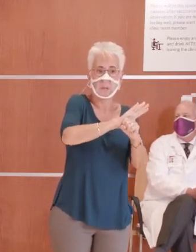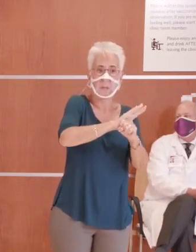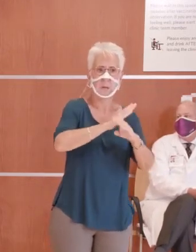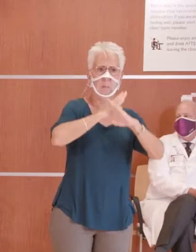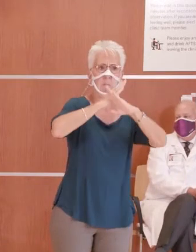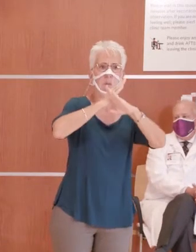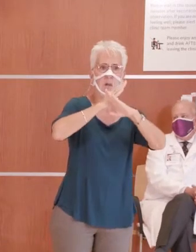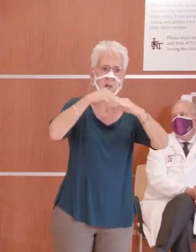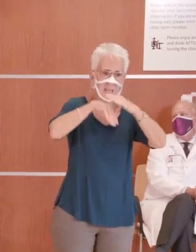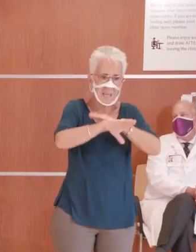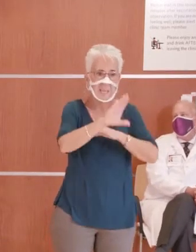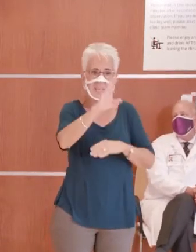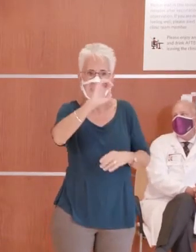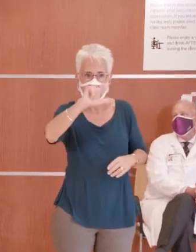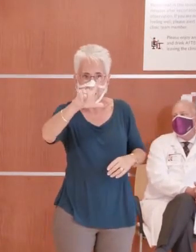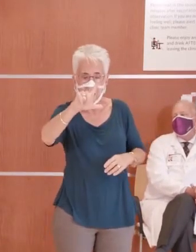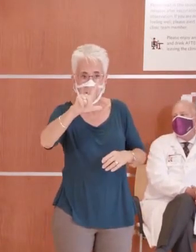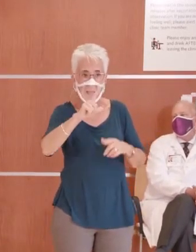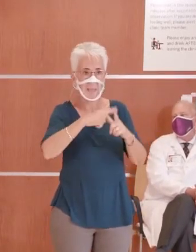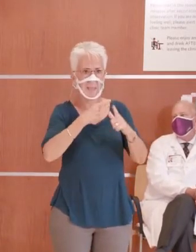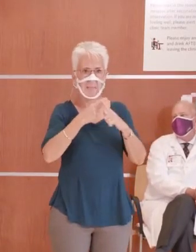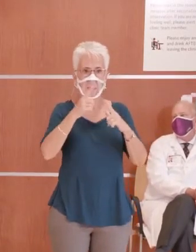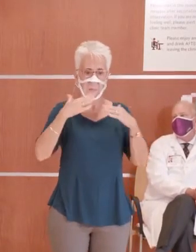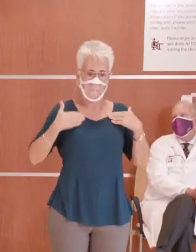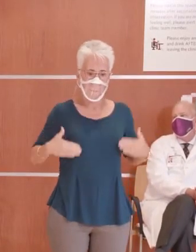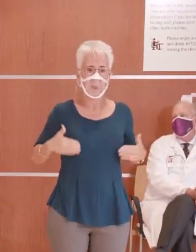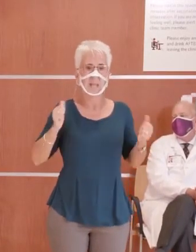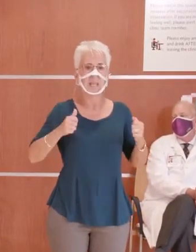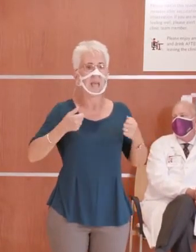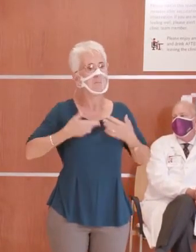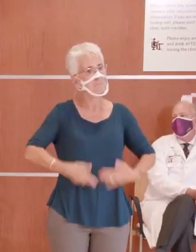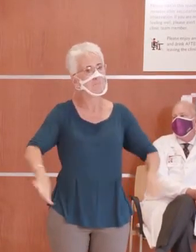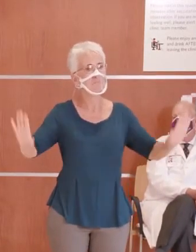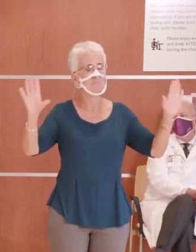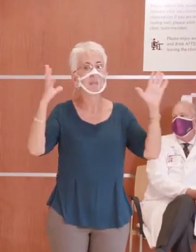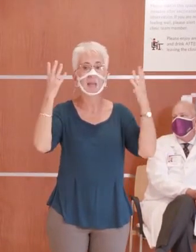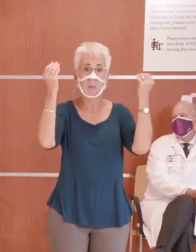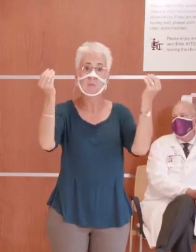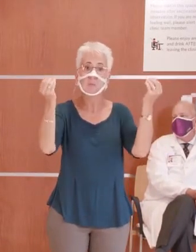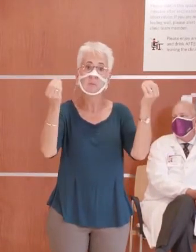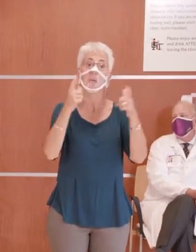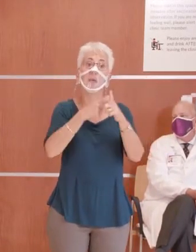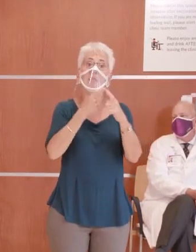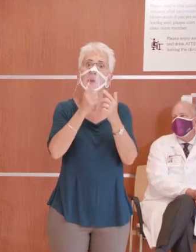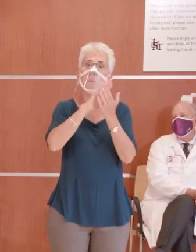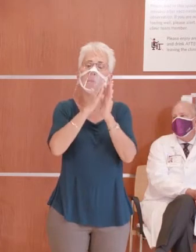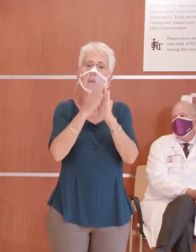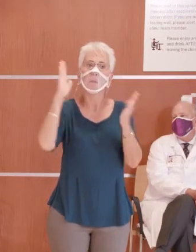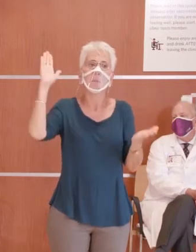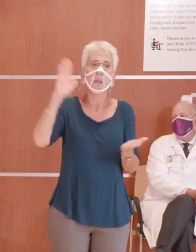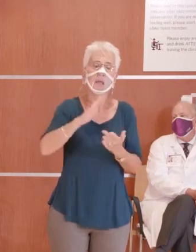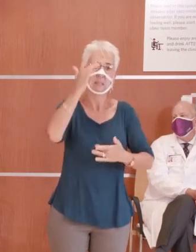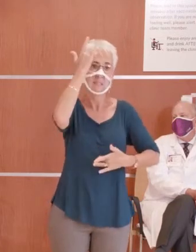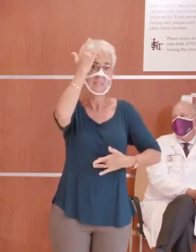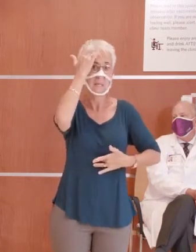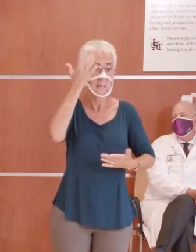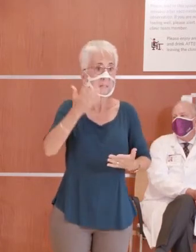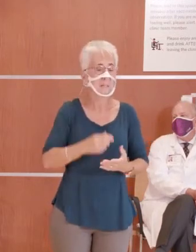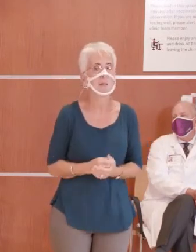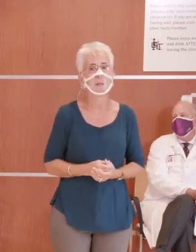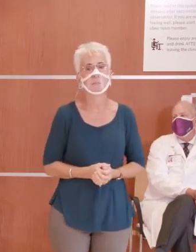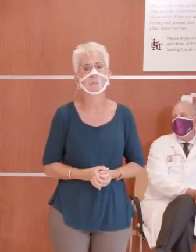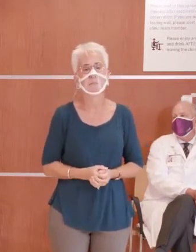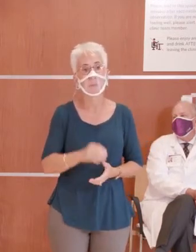your cells, and it tags it for your body to safely eliminate it, again, preventing you from becoming very sick.